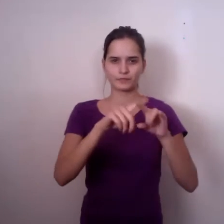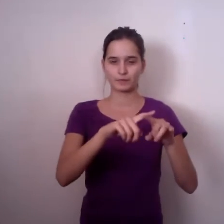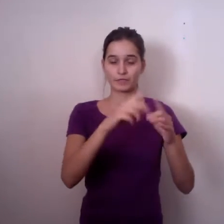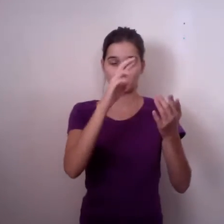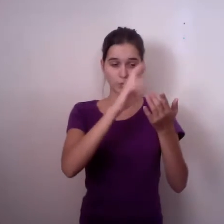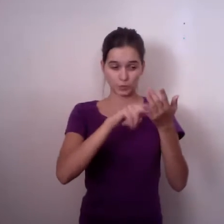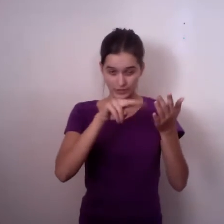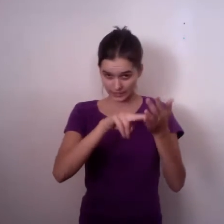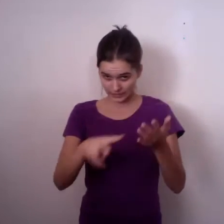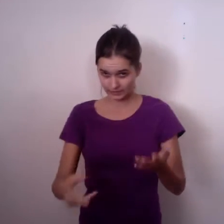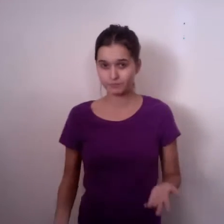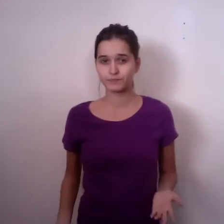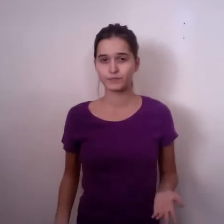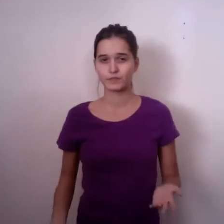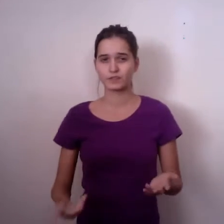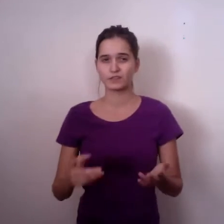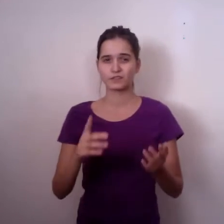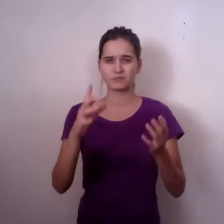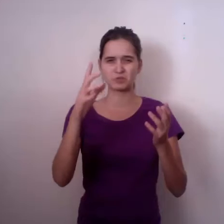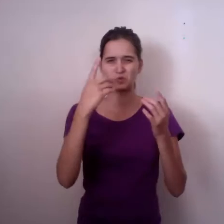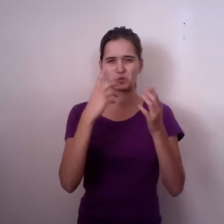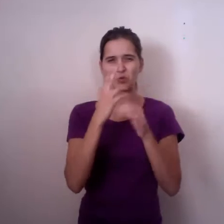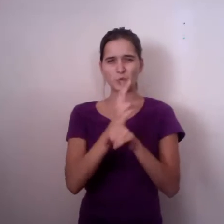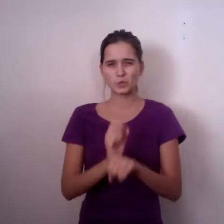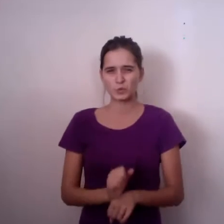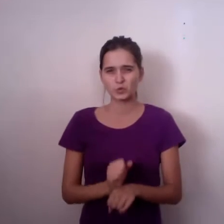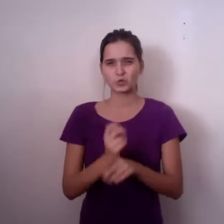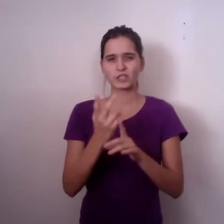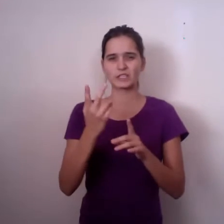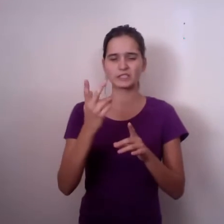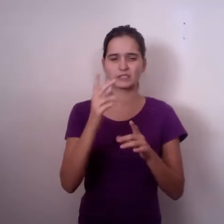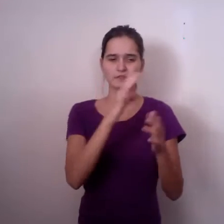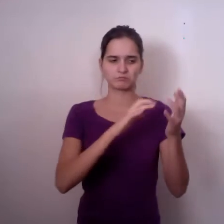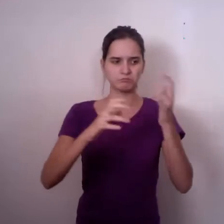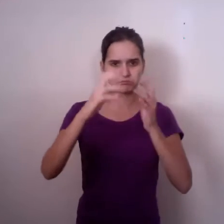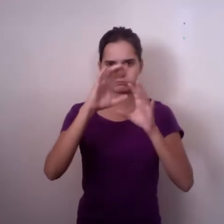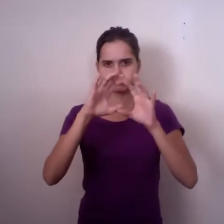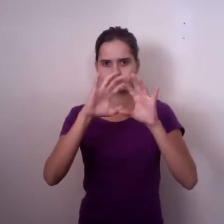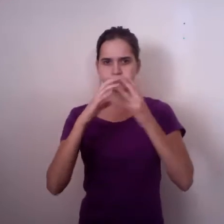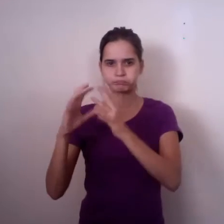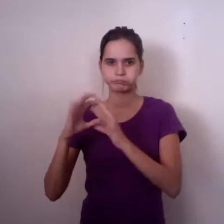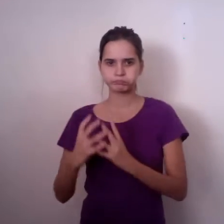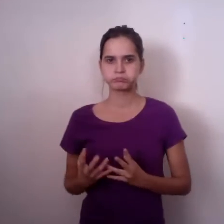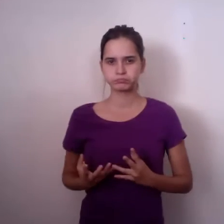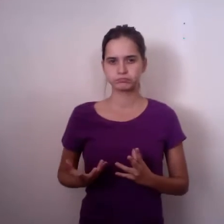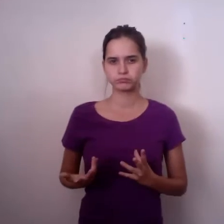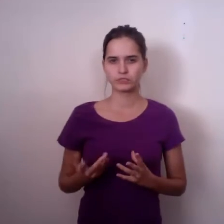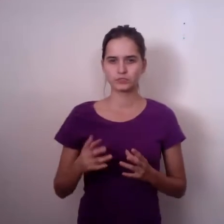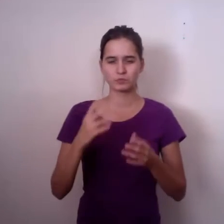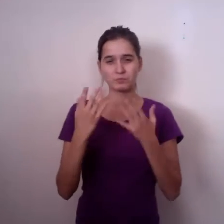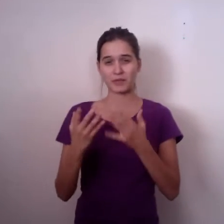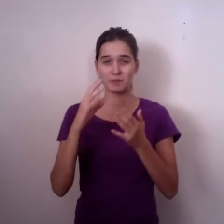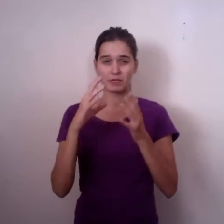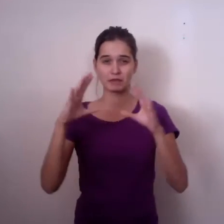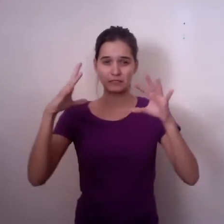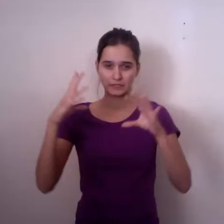of patterns, which is good for them to see as well. So they draw a concept map, maybe you write a summary, and here they're bringing in all the skills that they've learned